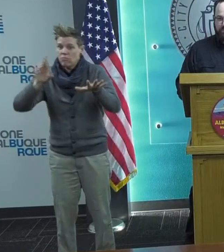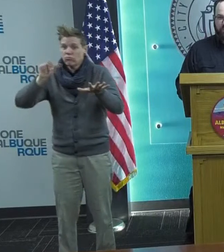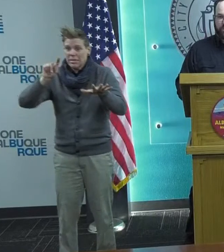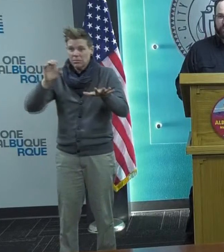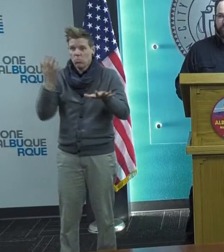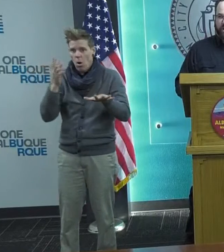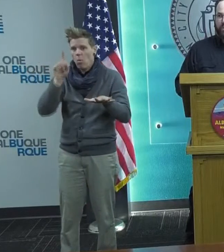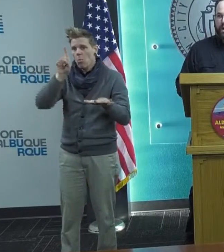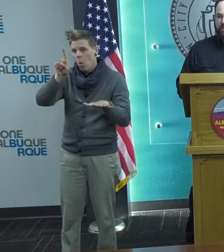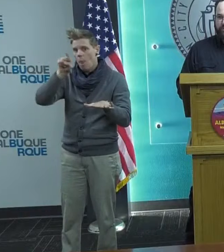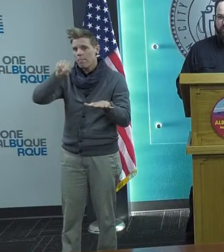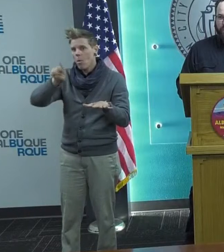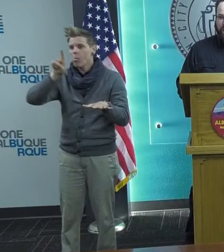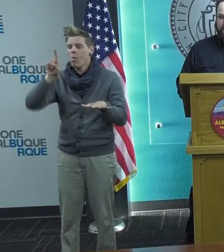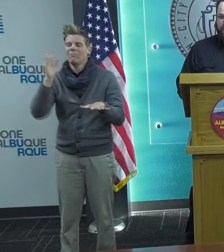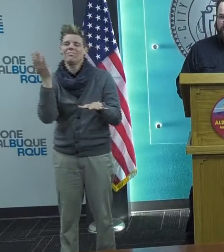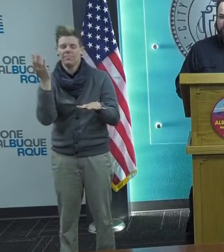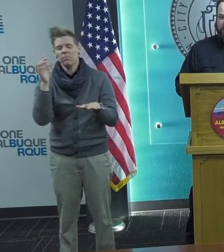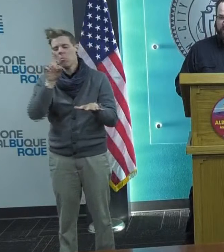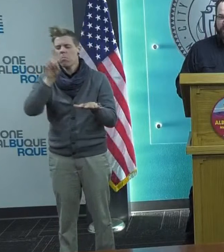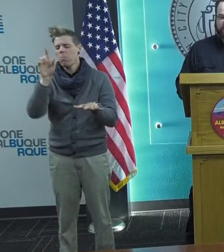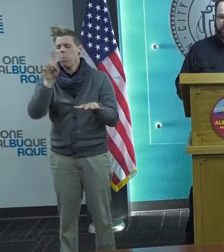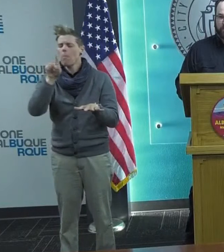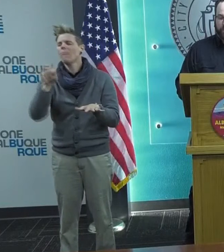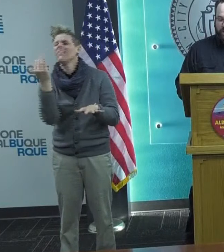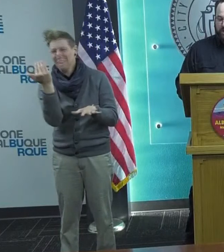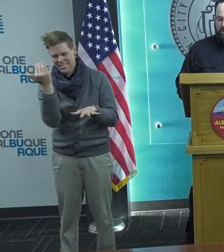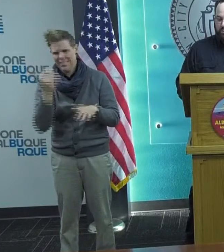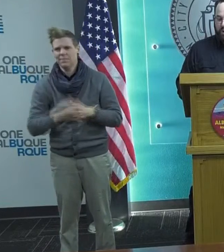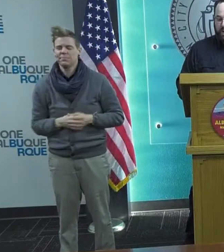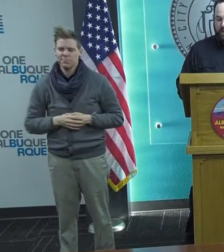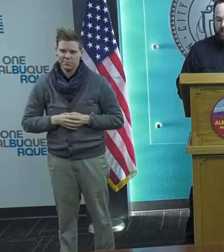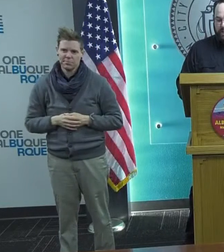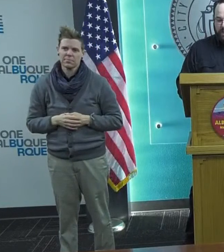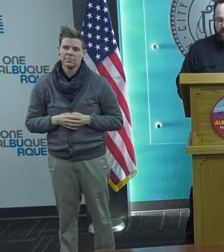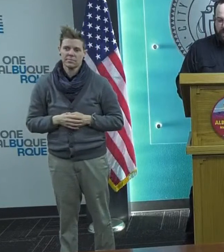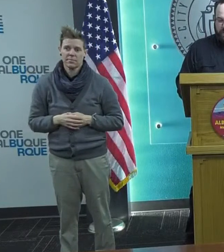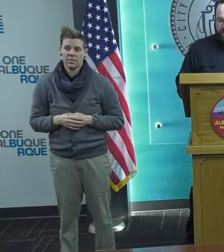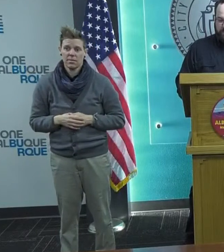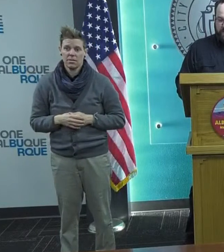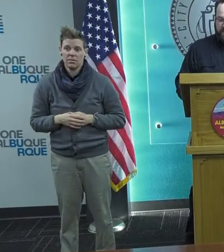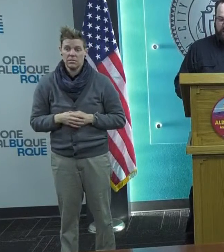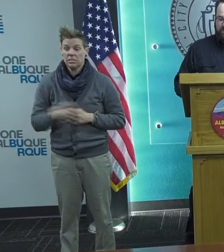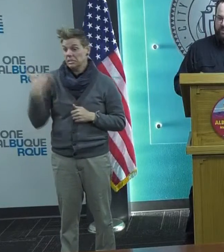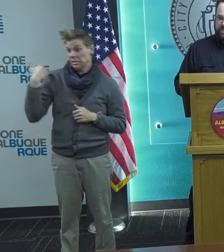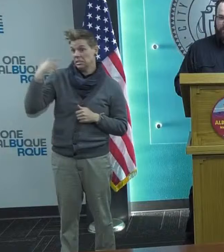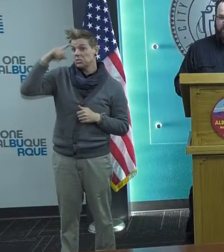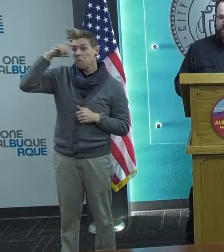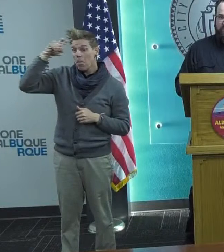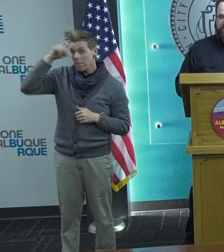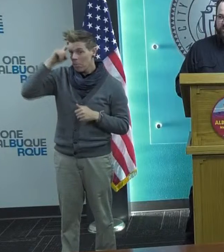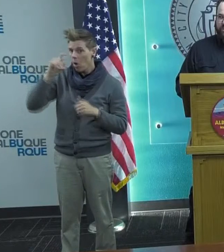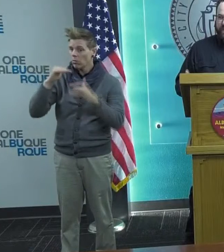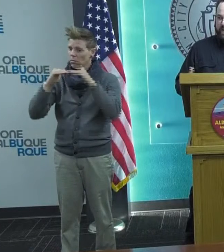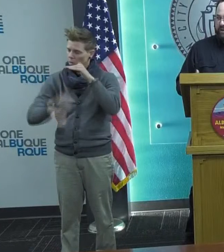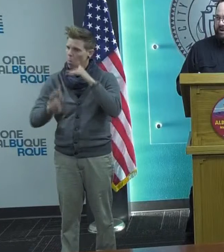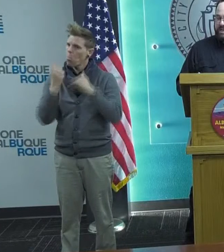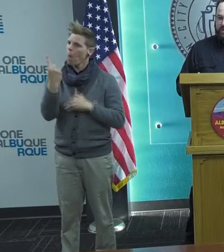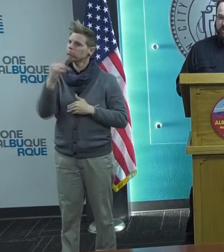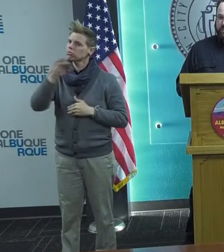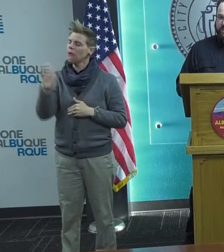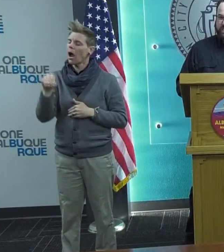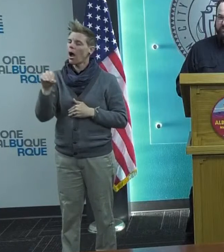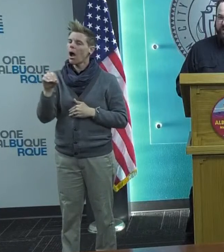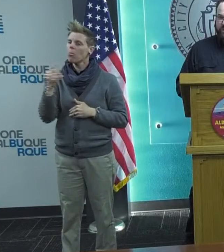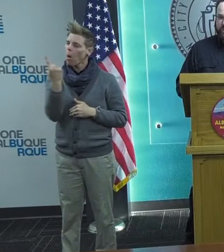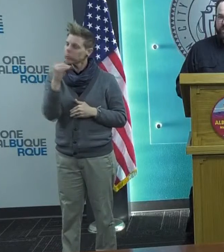possible. We're doing very well for a while at the end of the summer when we were under 1. And again, all of these numbers have to do with the gating